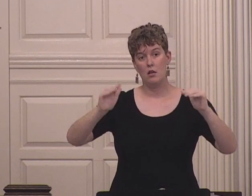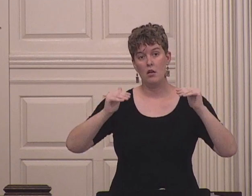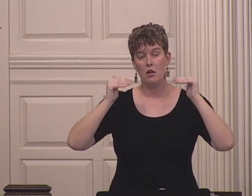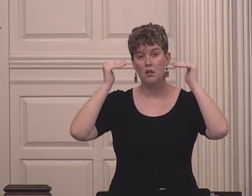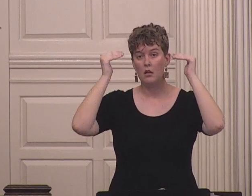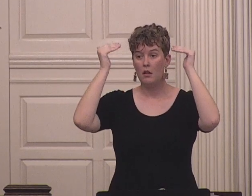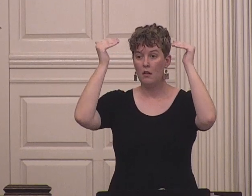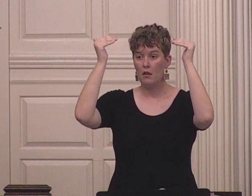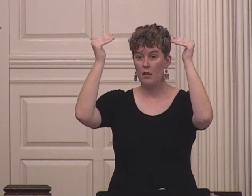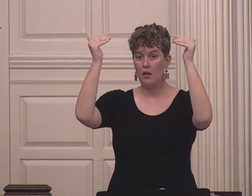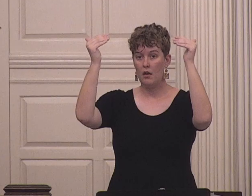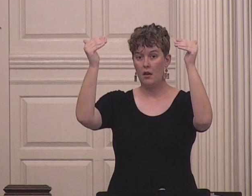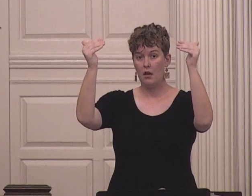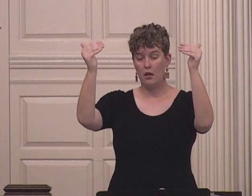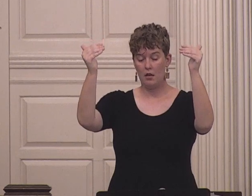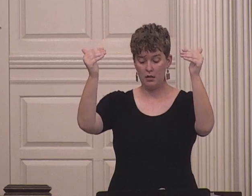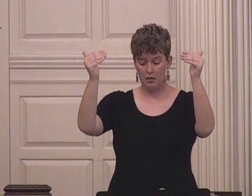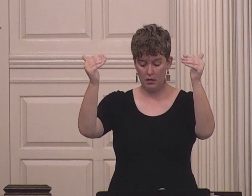Hosanna in the